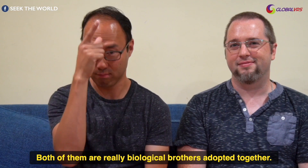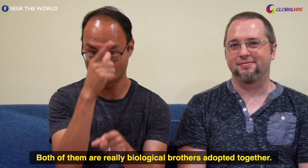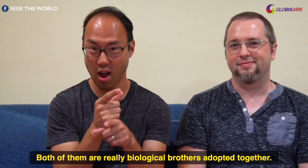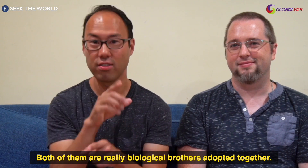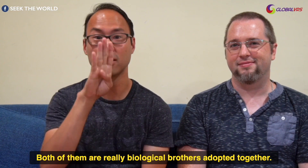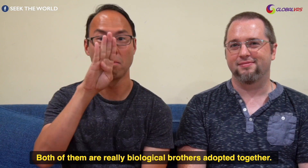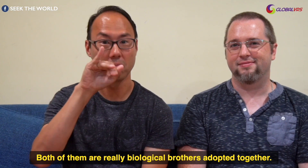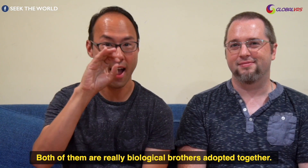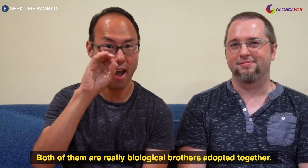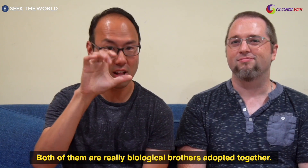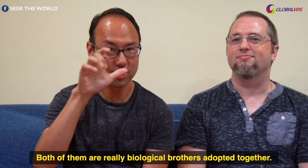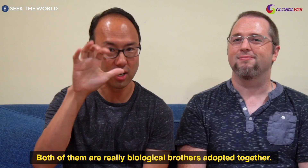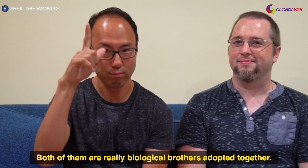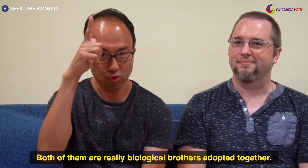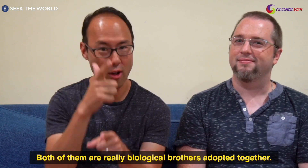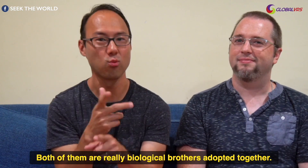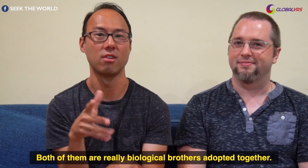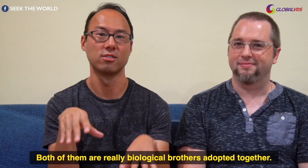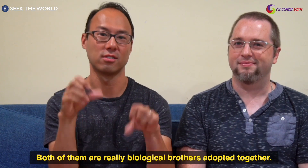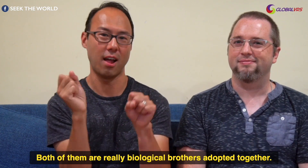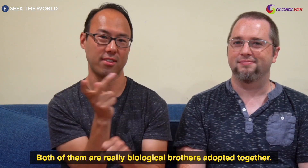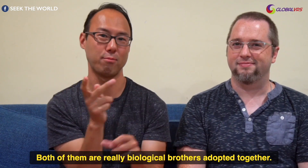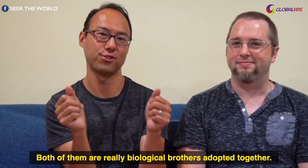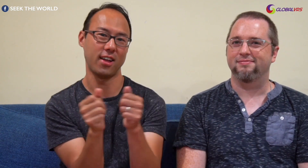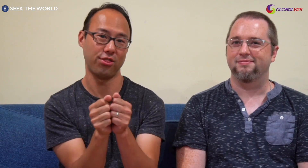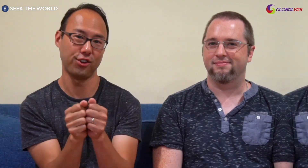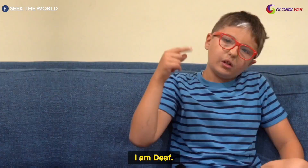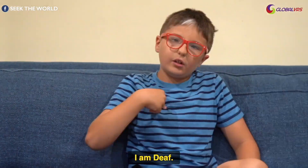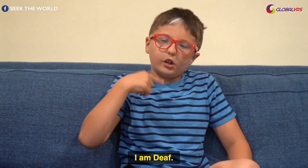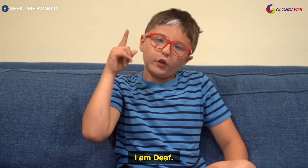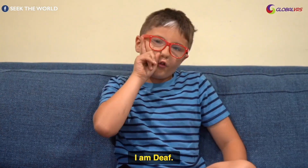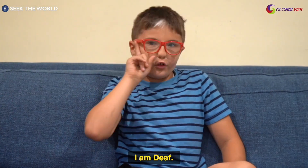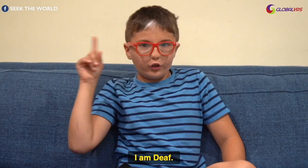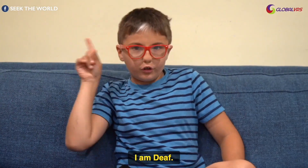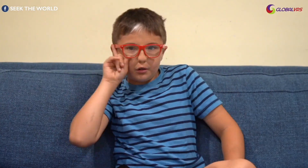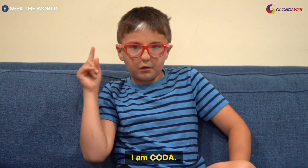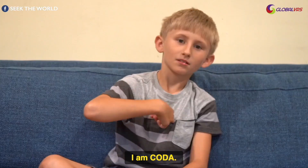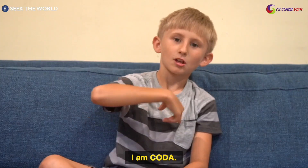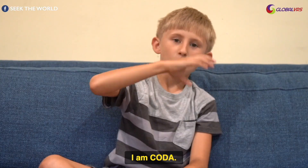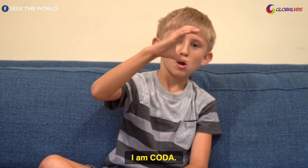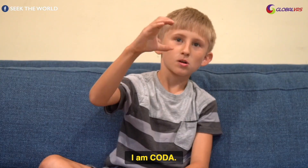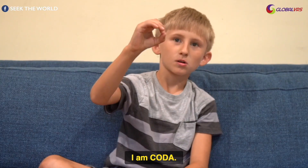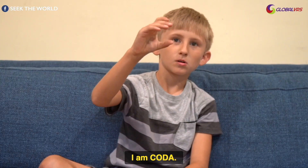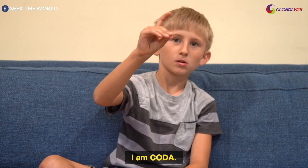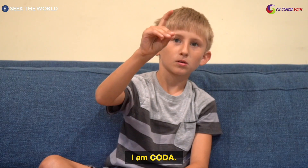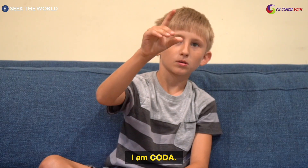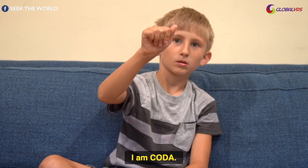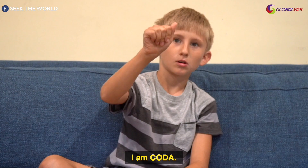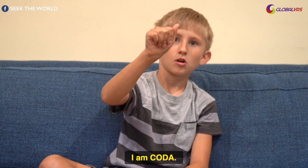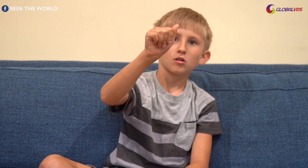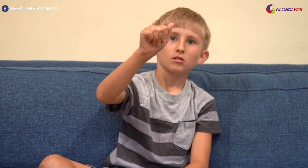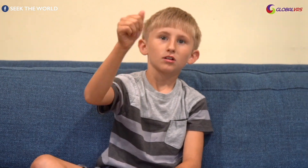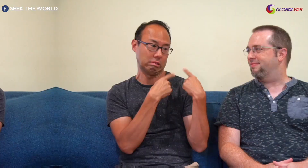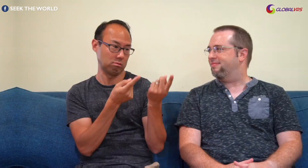The two of them are biological brothers that we adopted together. I am deaf. I am Coda.